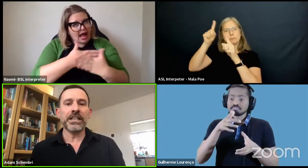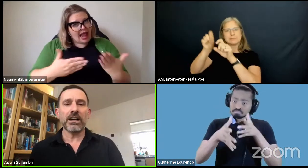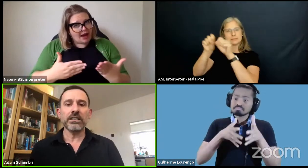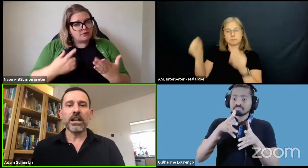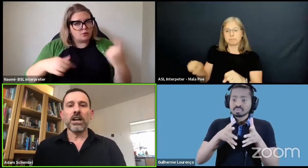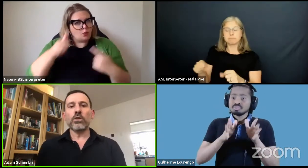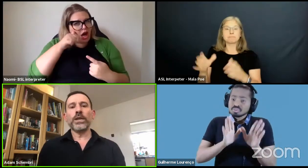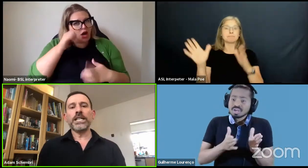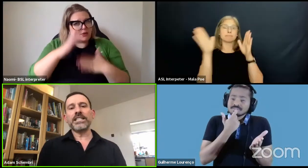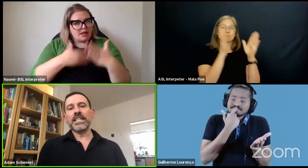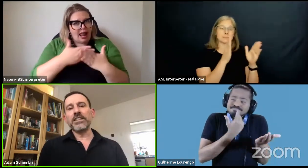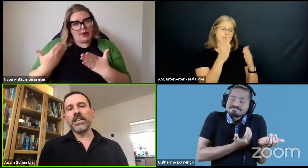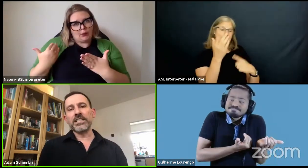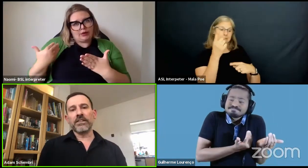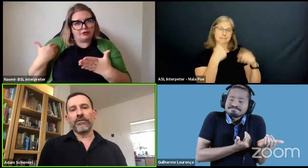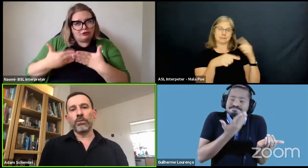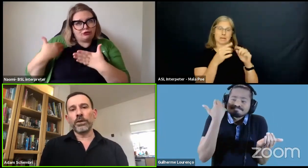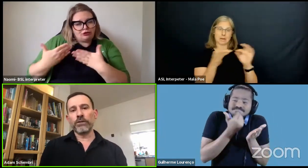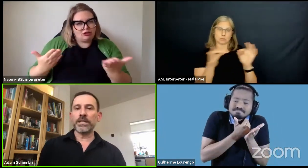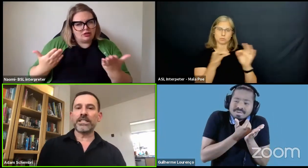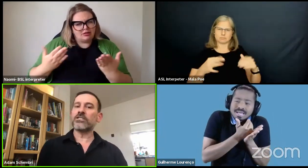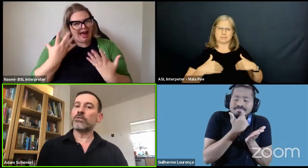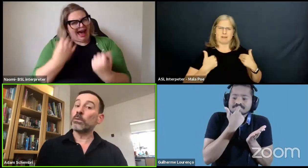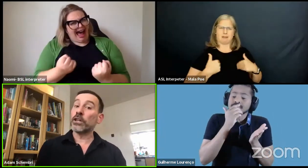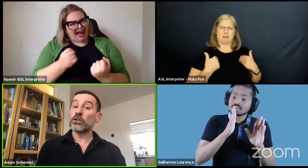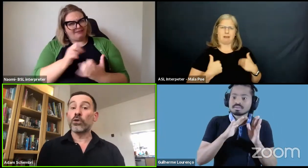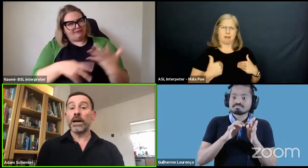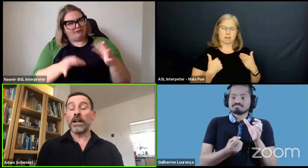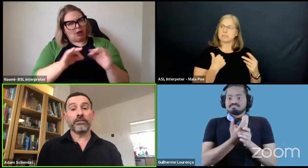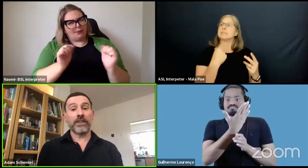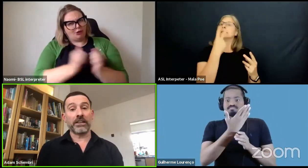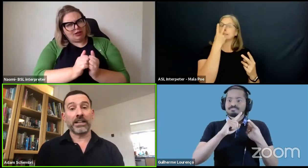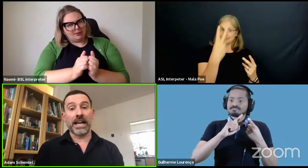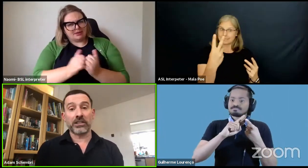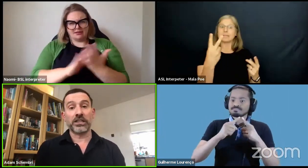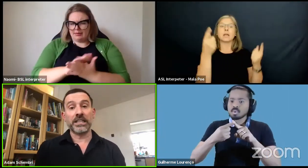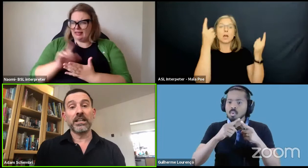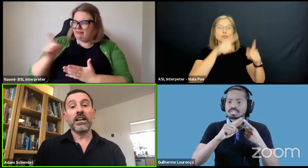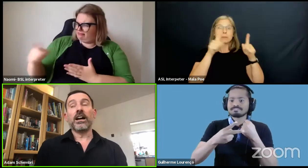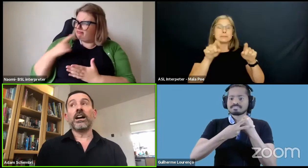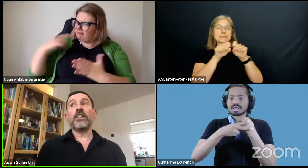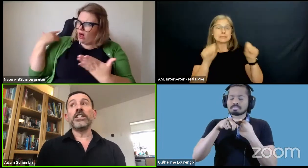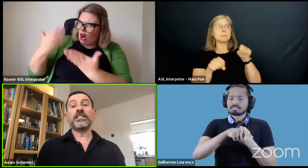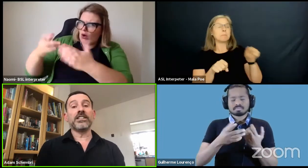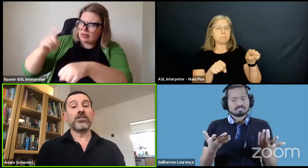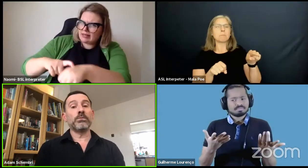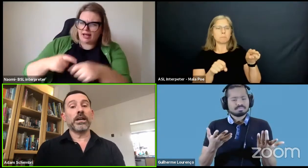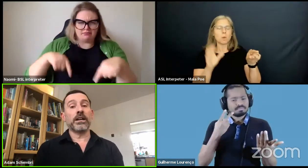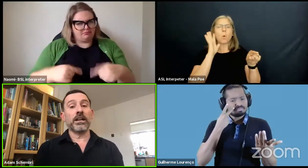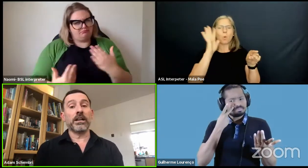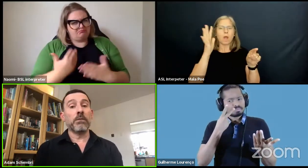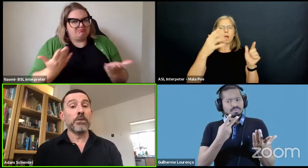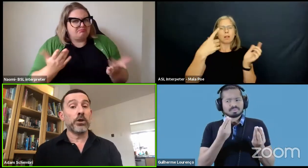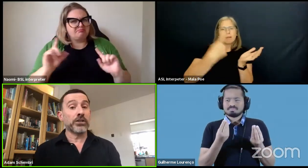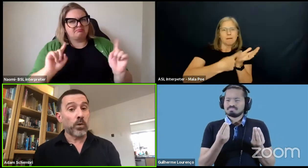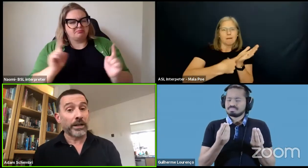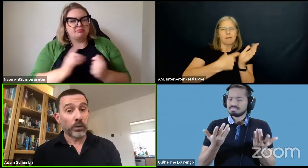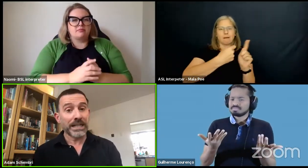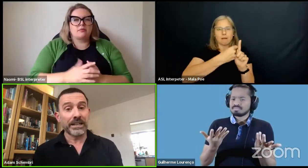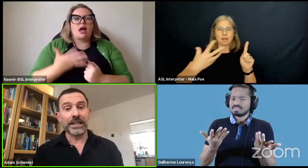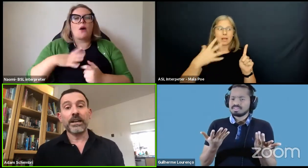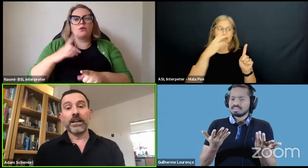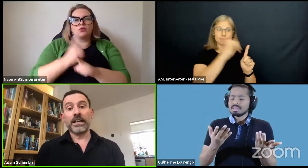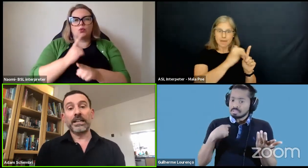relatively young, we see this verb agreement system. And we're going to talk about the fact that actually this system emerges